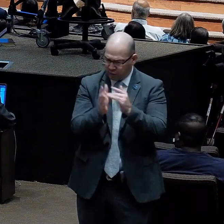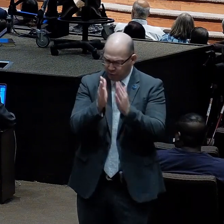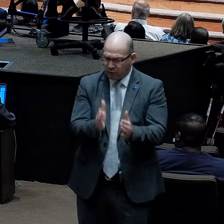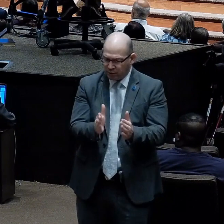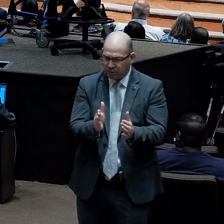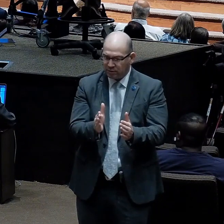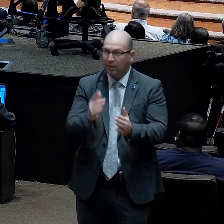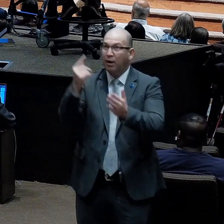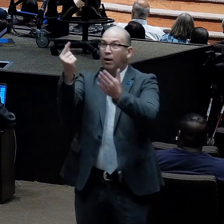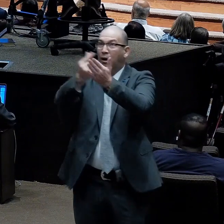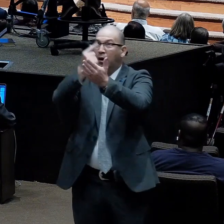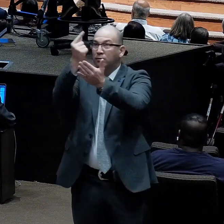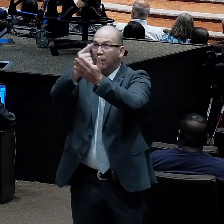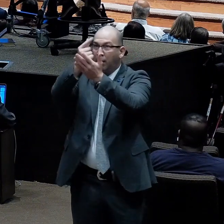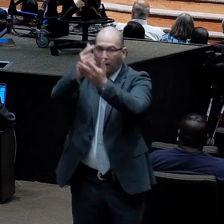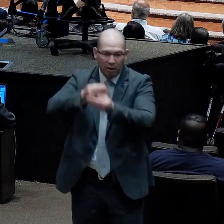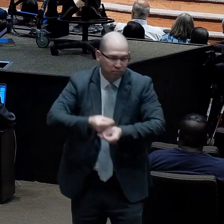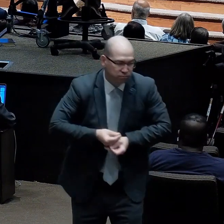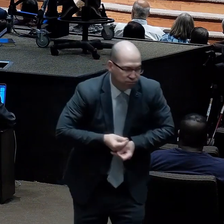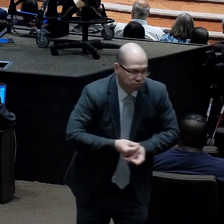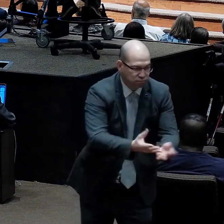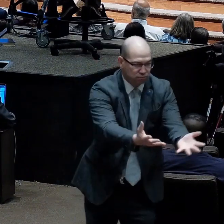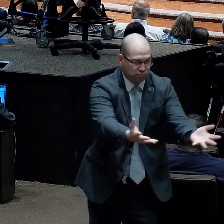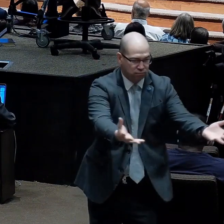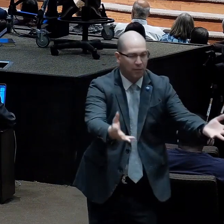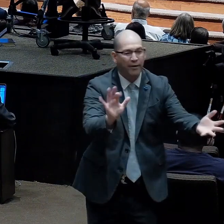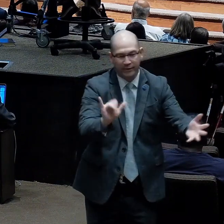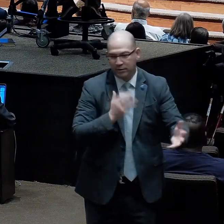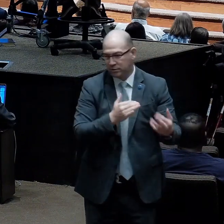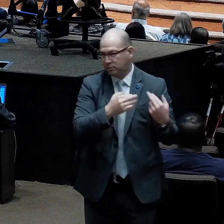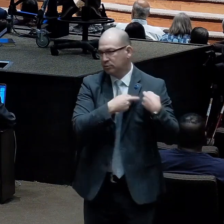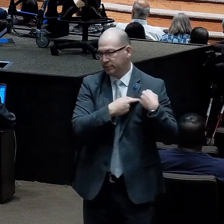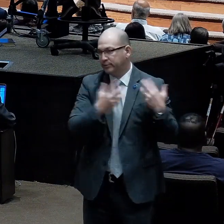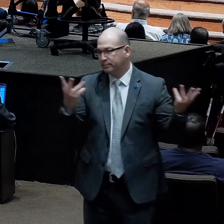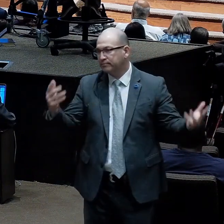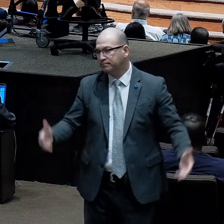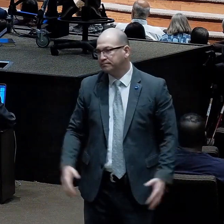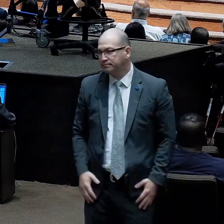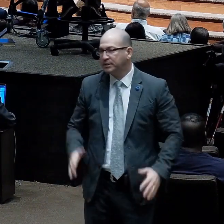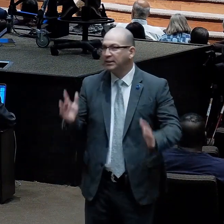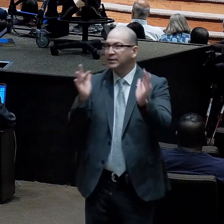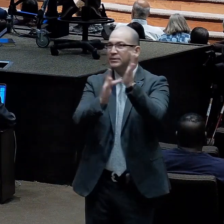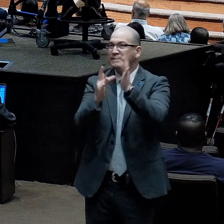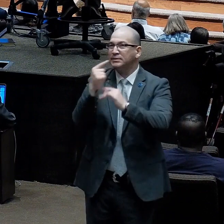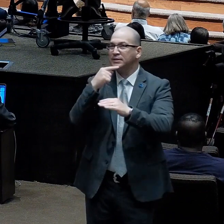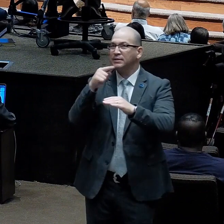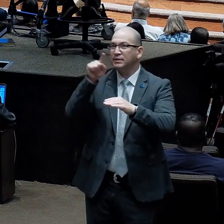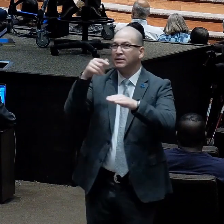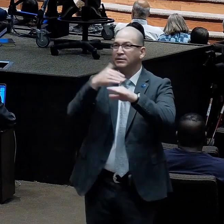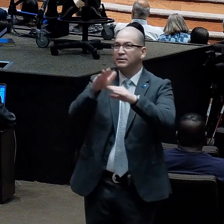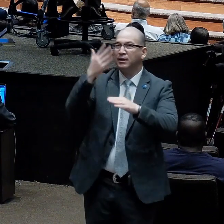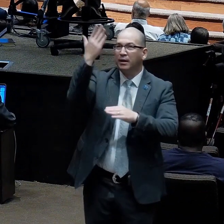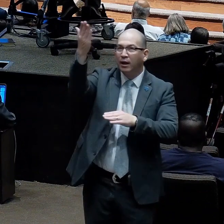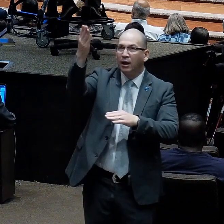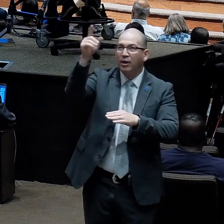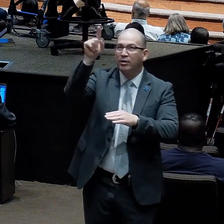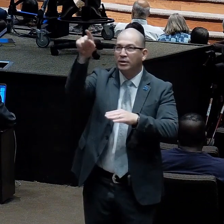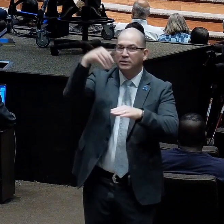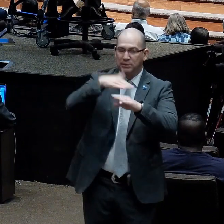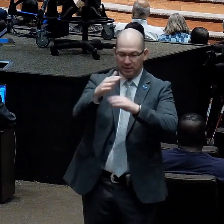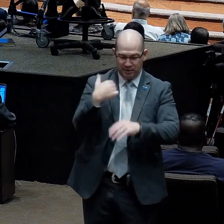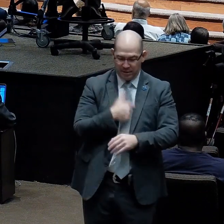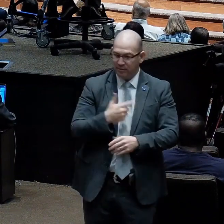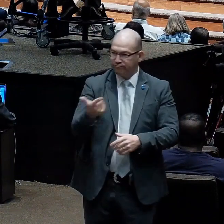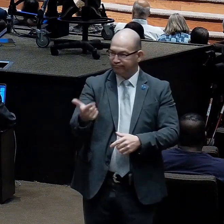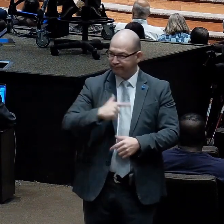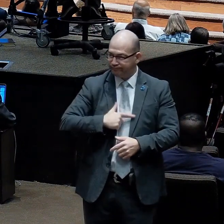gospel to this world. That's our job. Jesus said, as the Father has sent me, so send I you. So